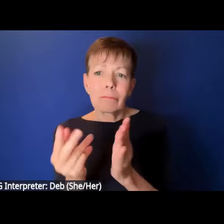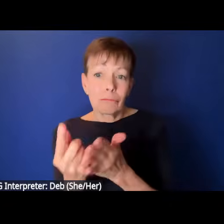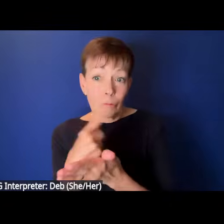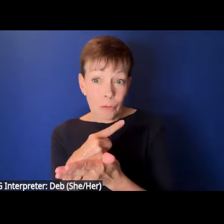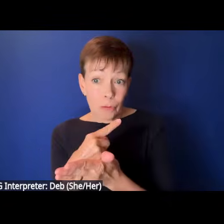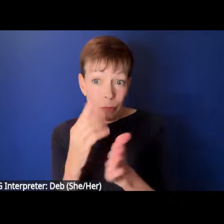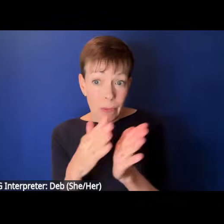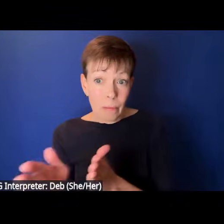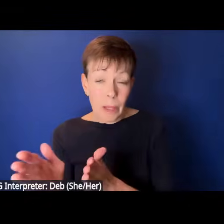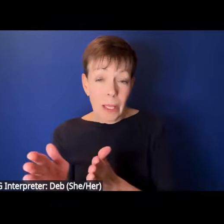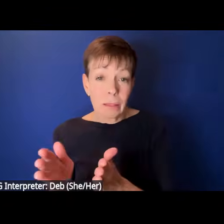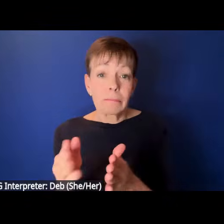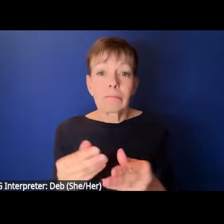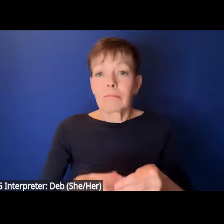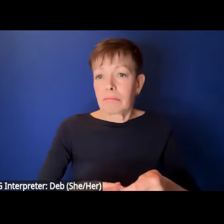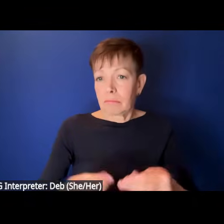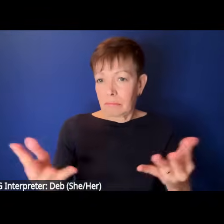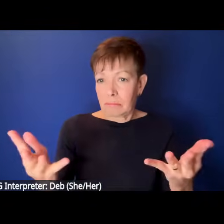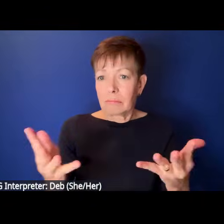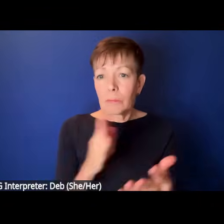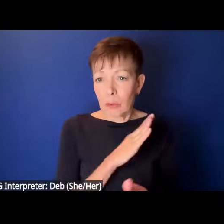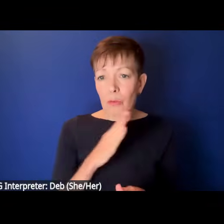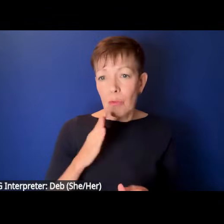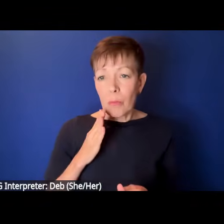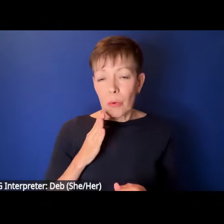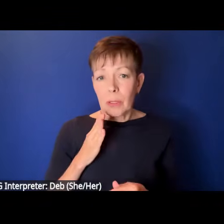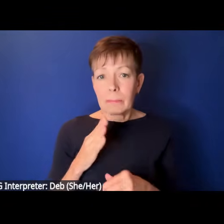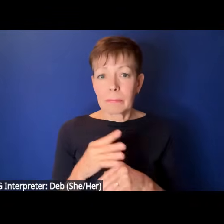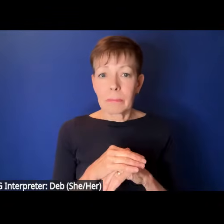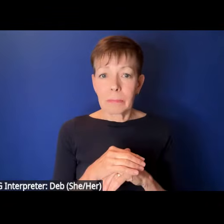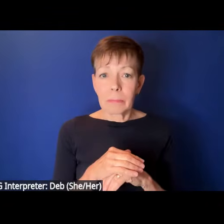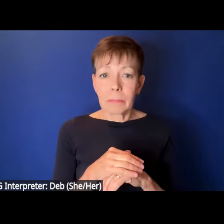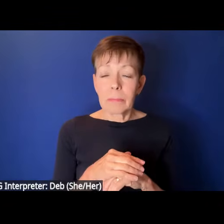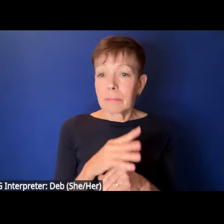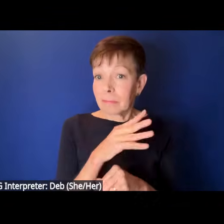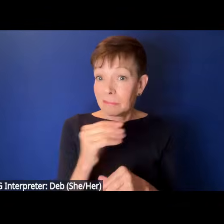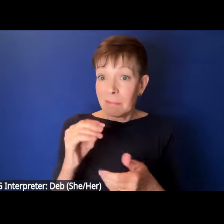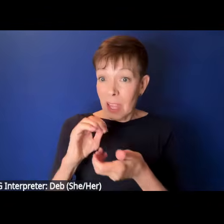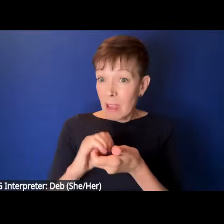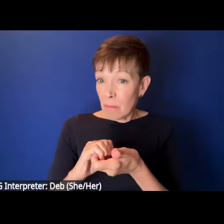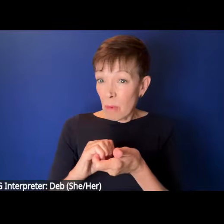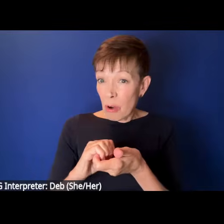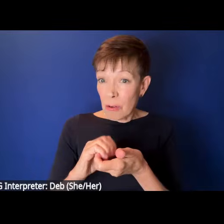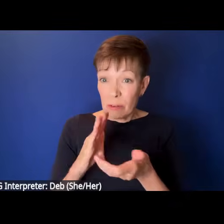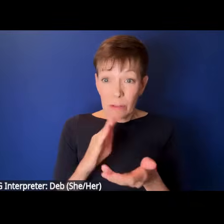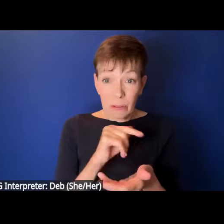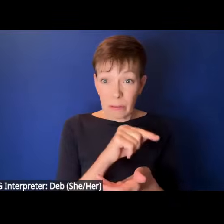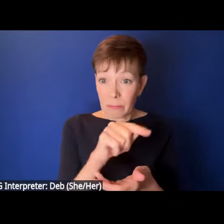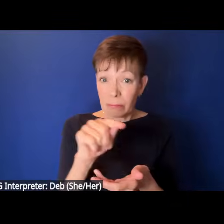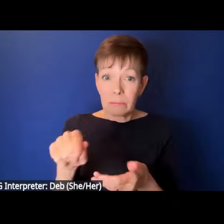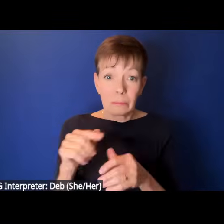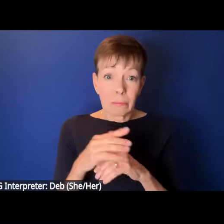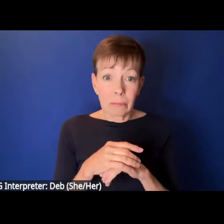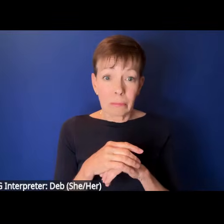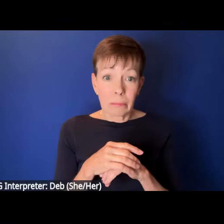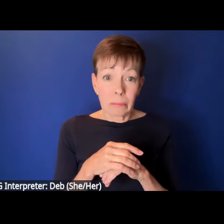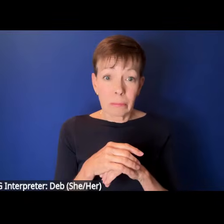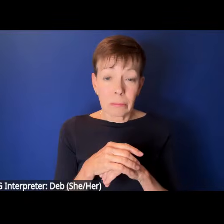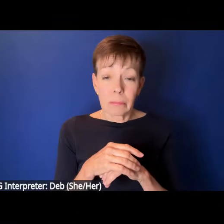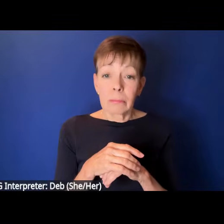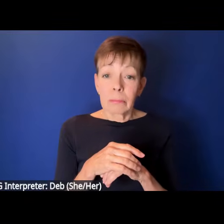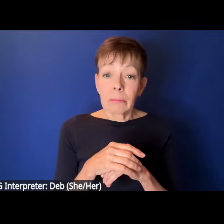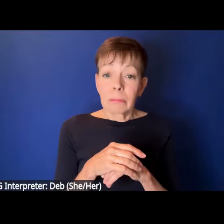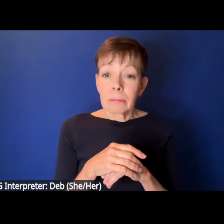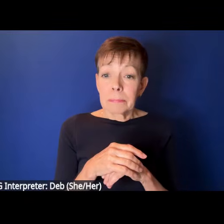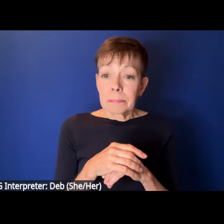be provided to the board. And I think, to the partners, I don't think any of this subject to the staff, the